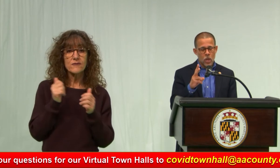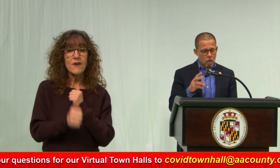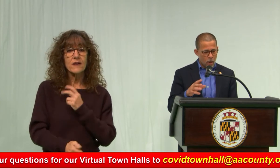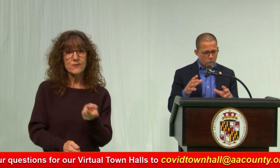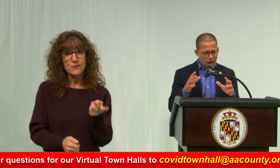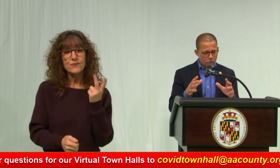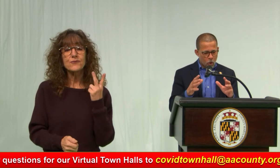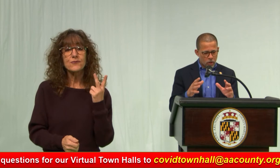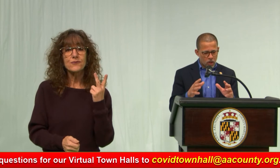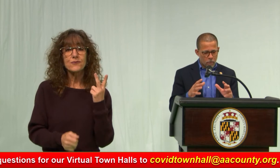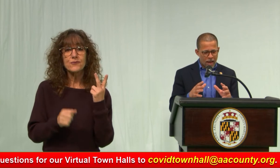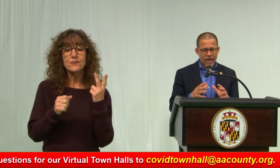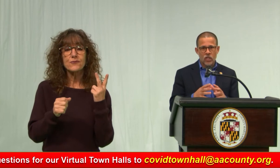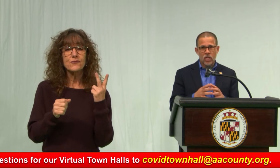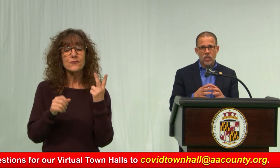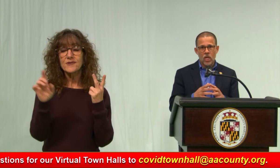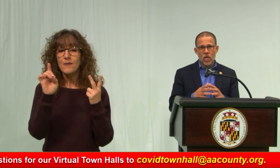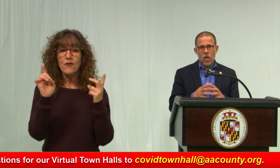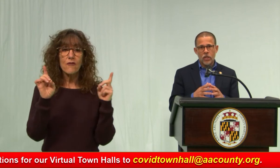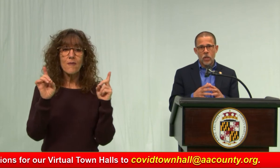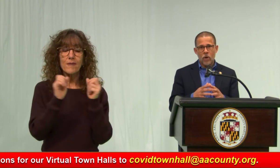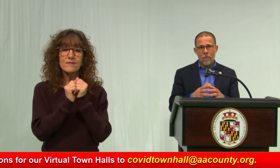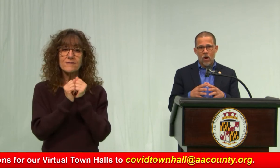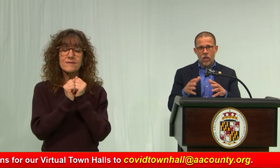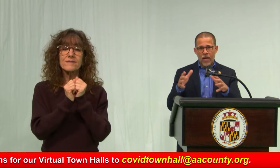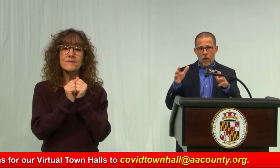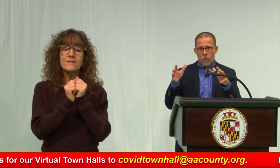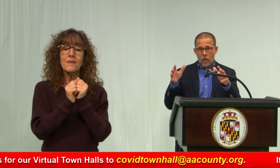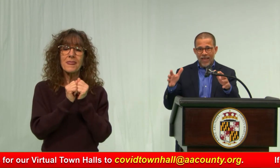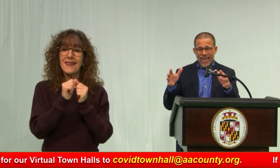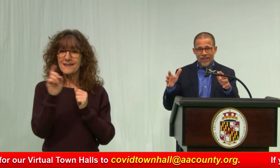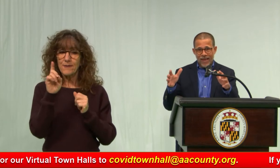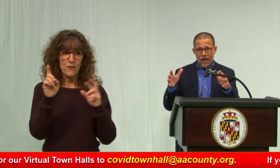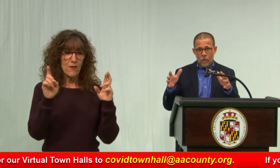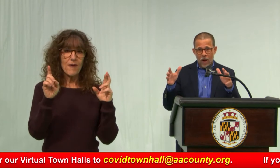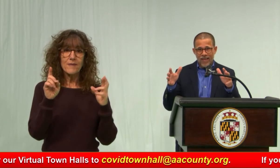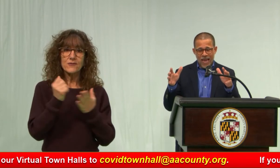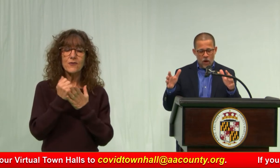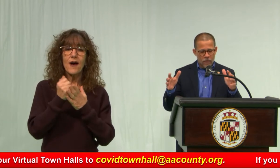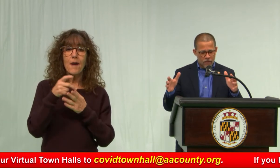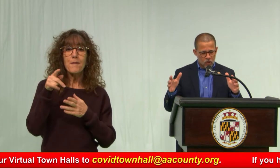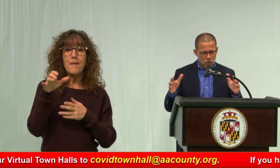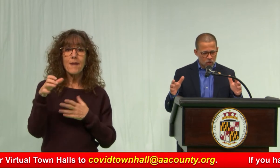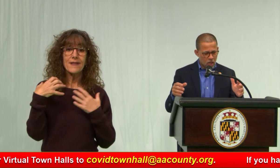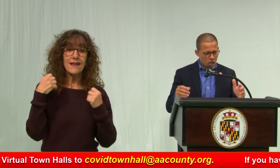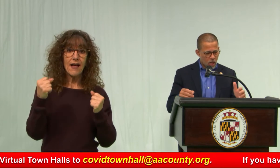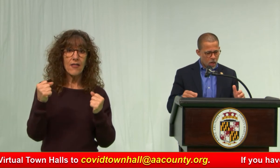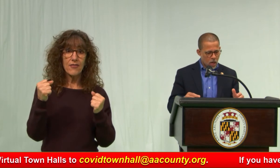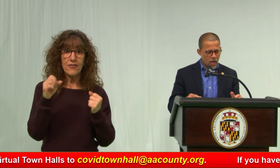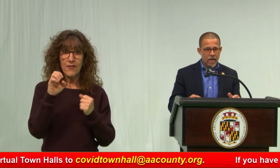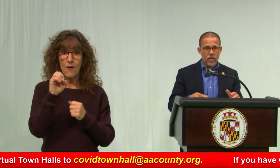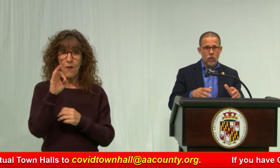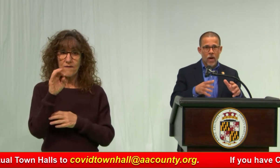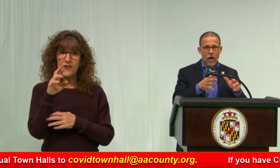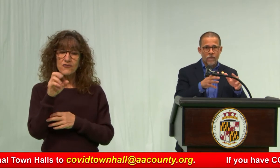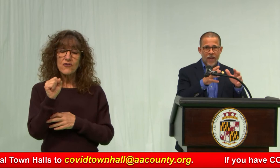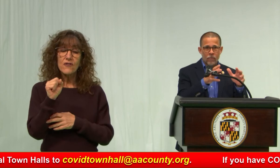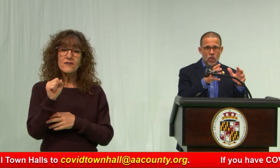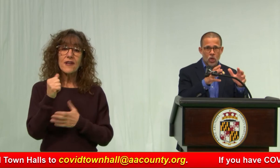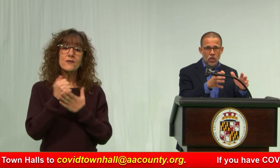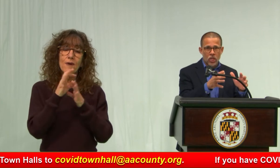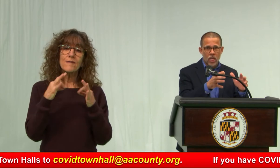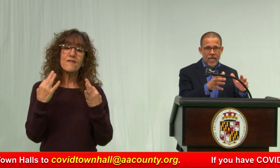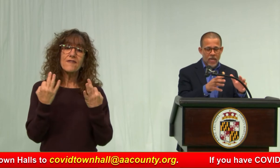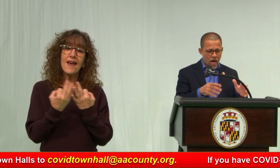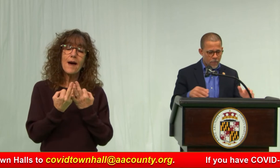two bipartisan packages to primarily help public health officials and to help